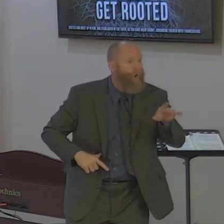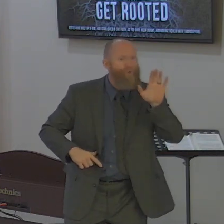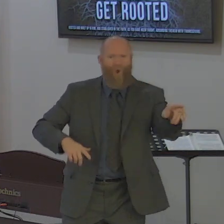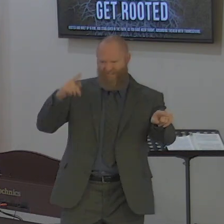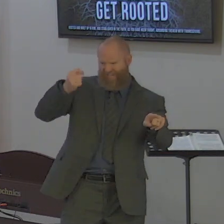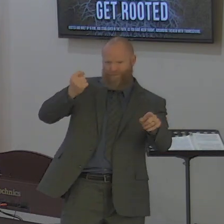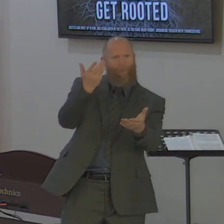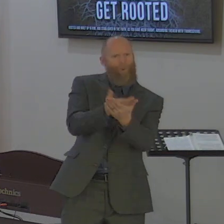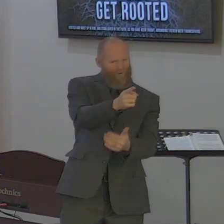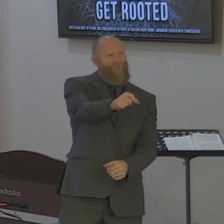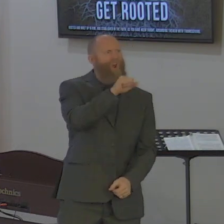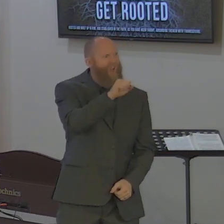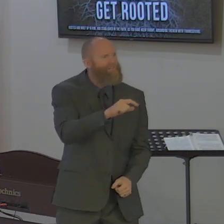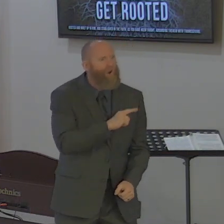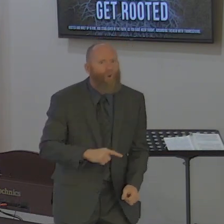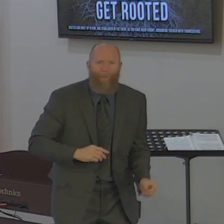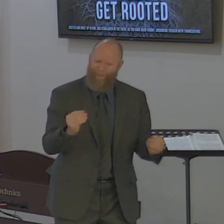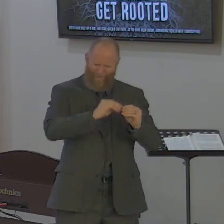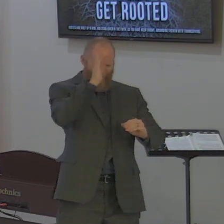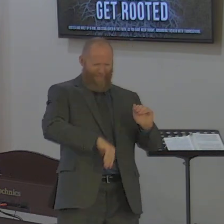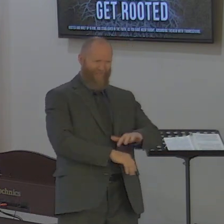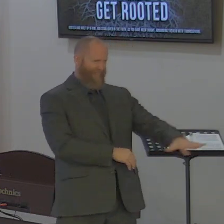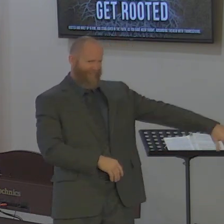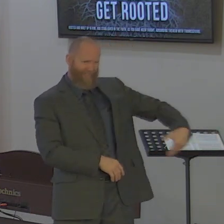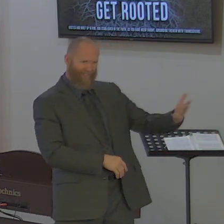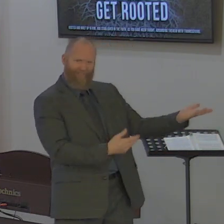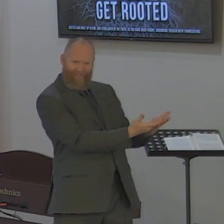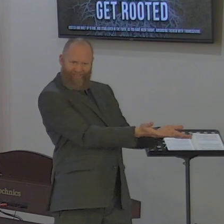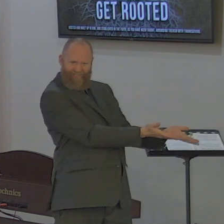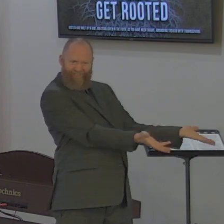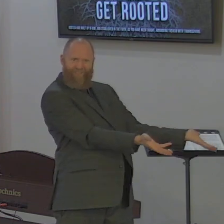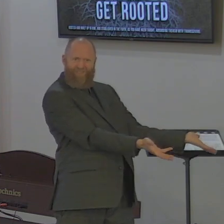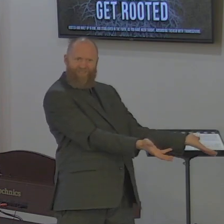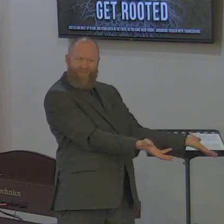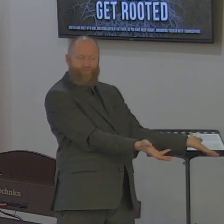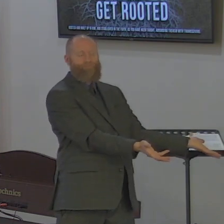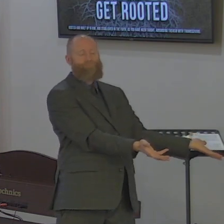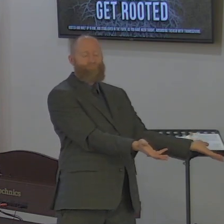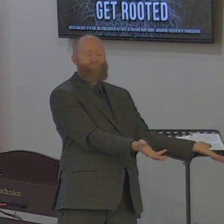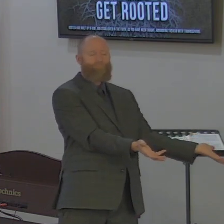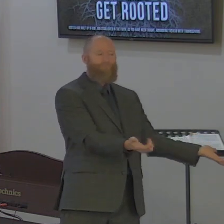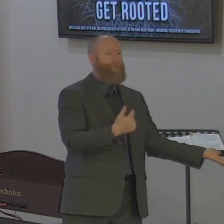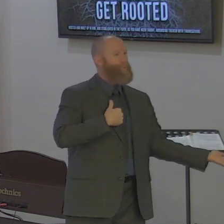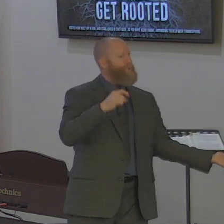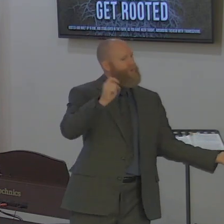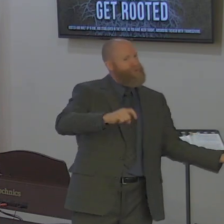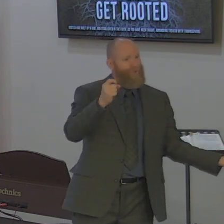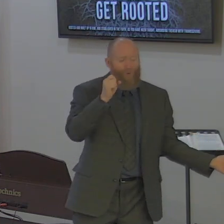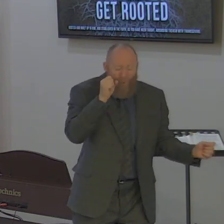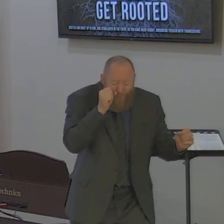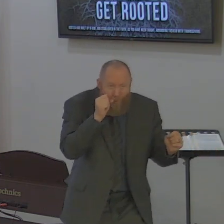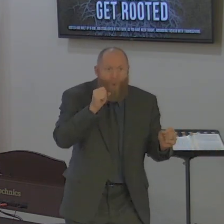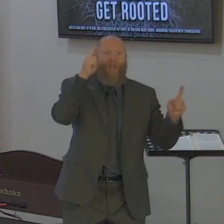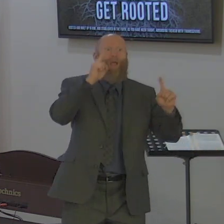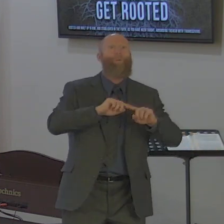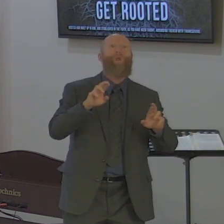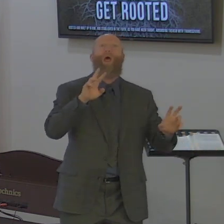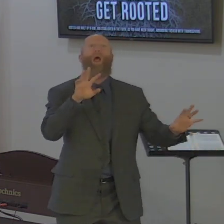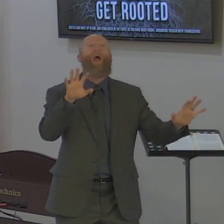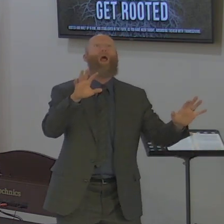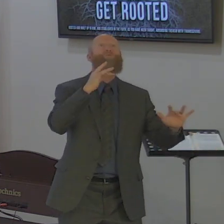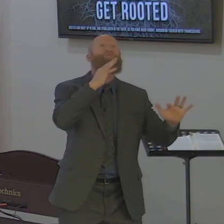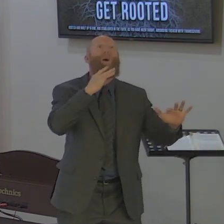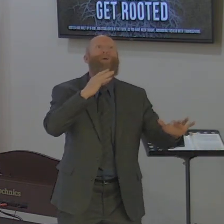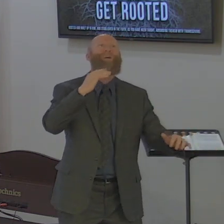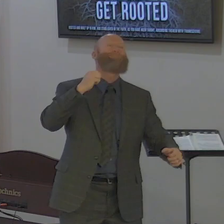lost ought to know that when you wake up in the morning, you're hoping that we hear that trumpet and see the clouds part, right?